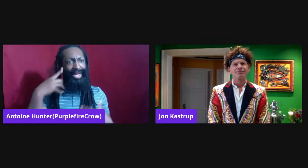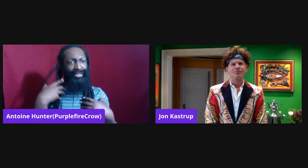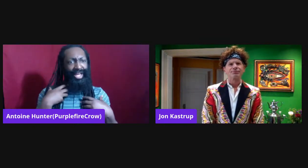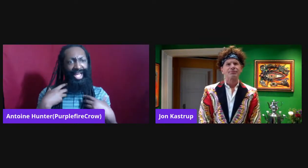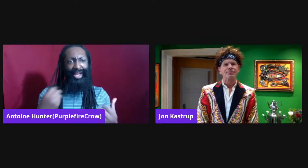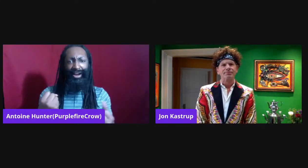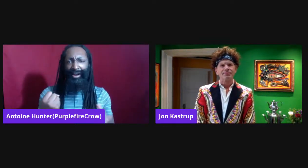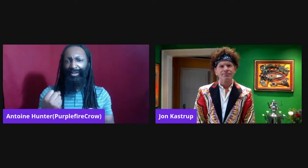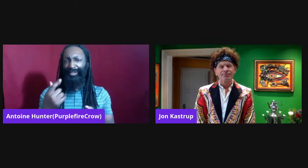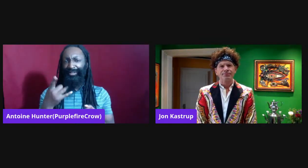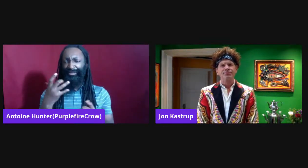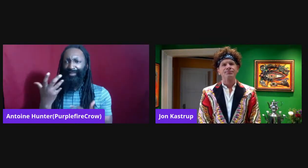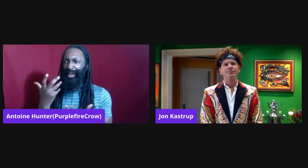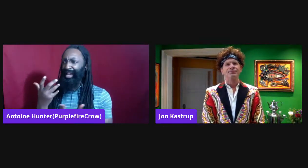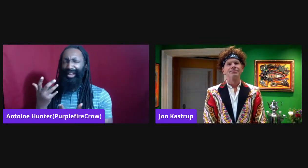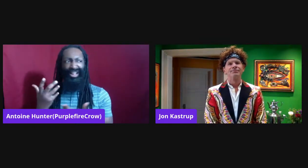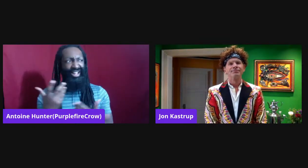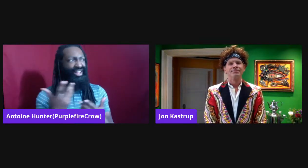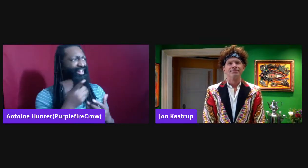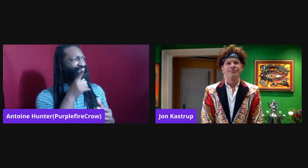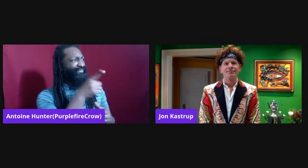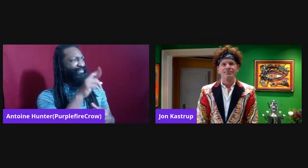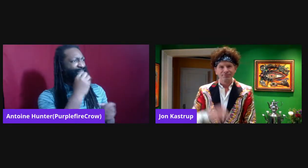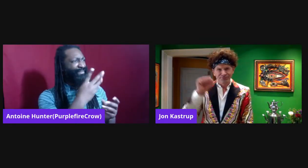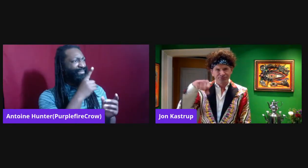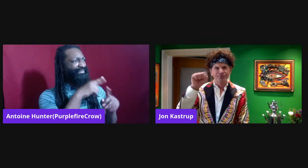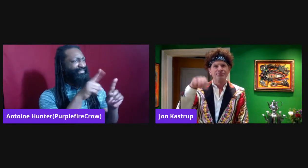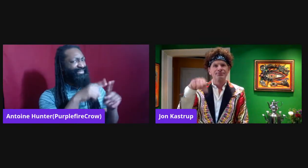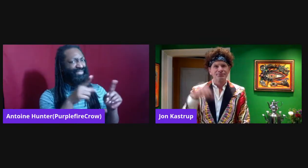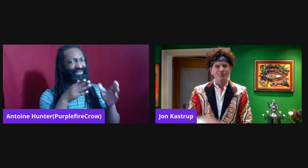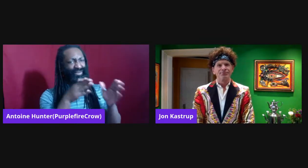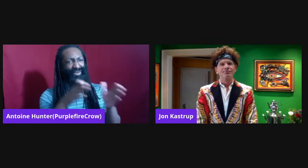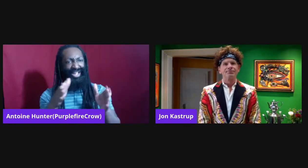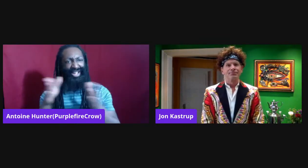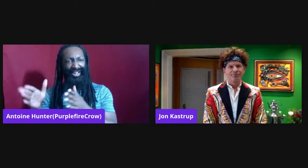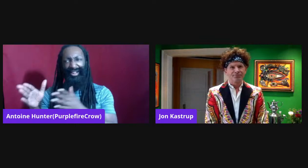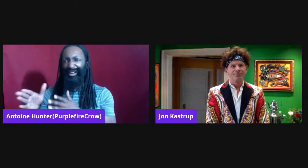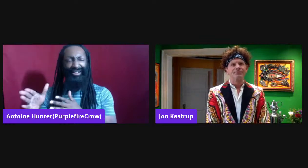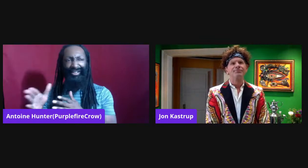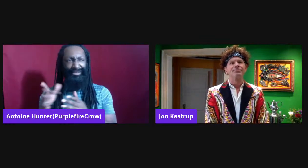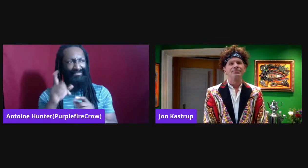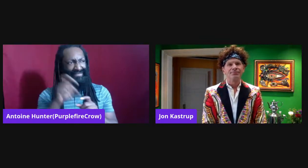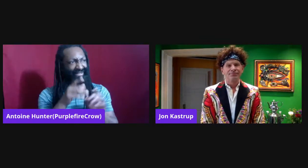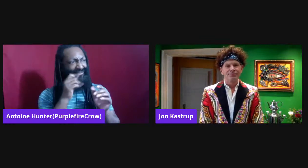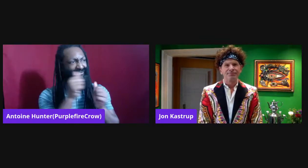I was doing some reading about mental health and all the different